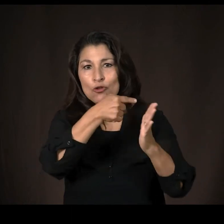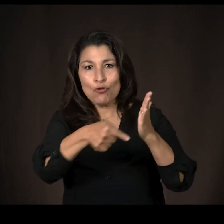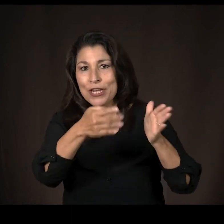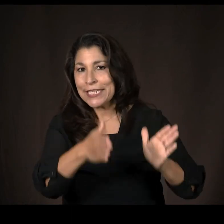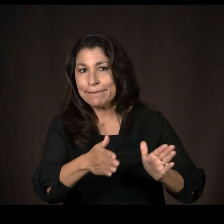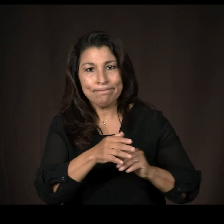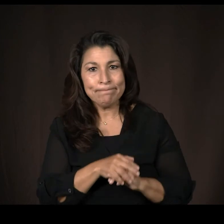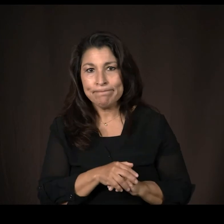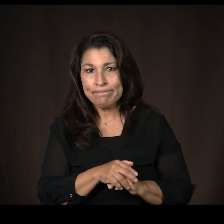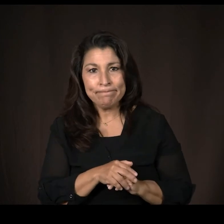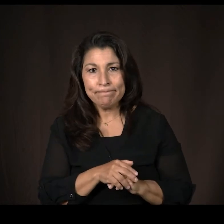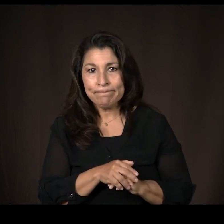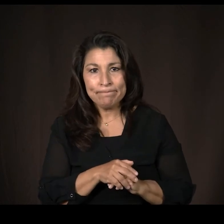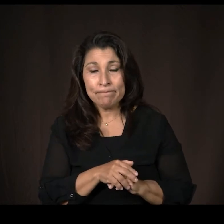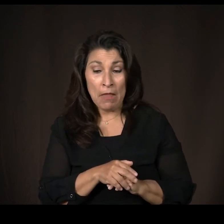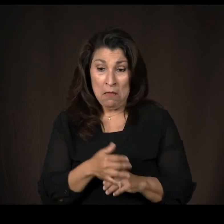critics.